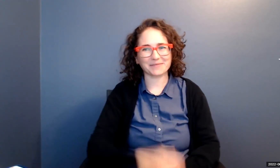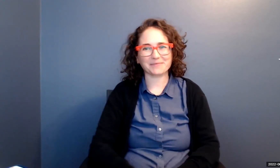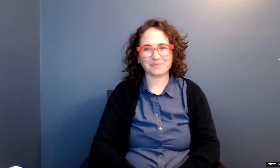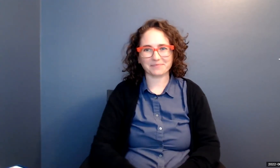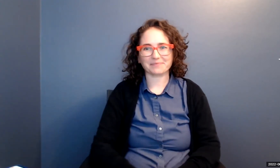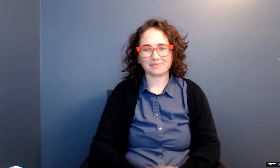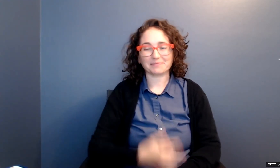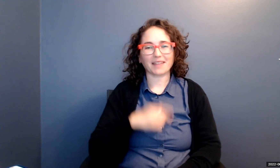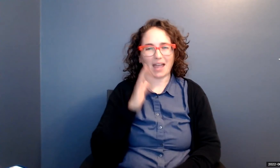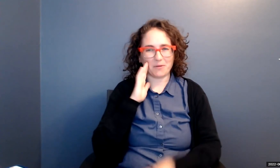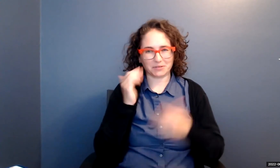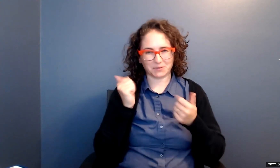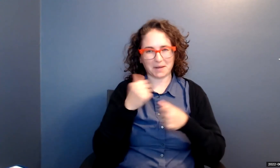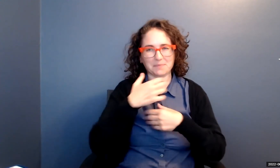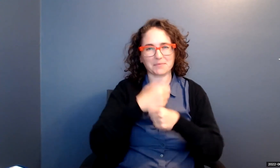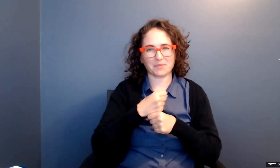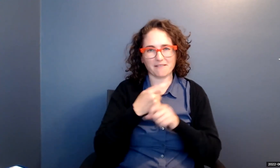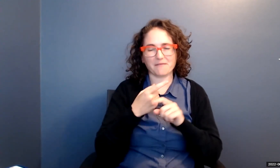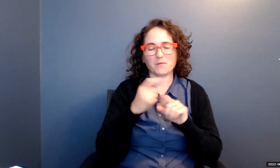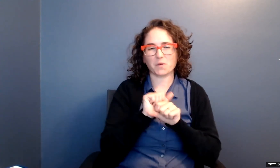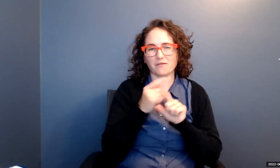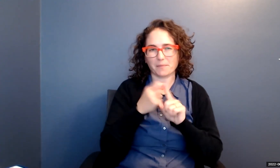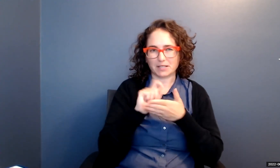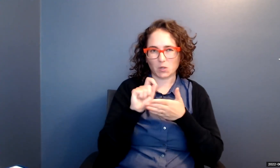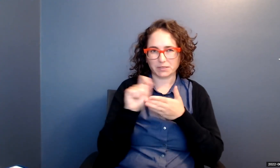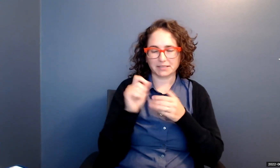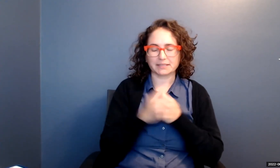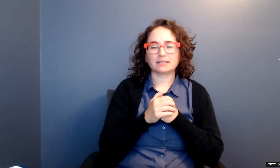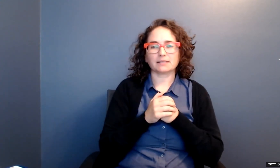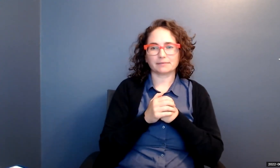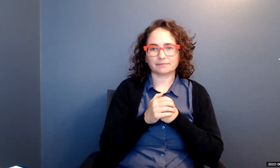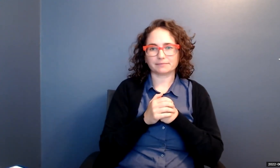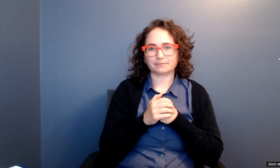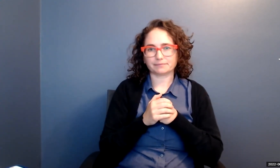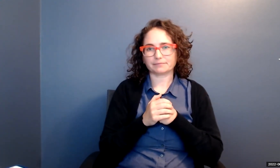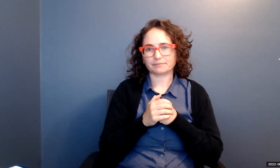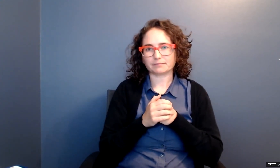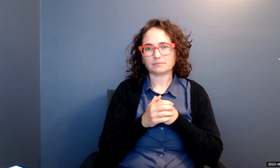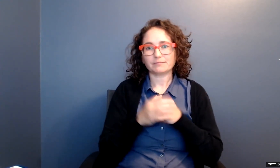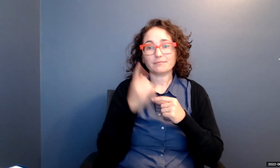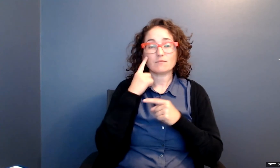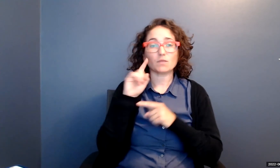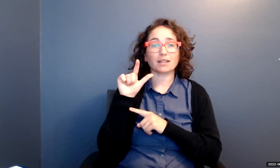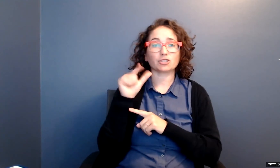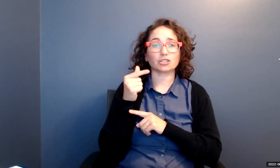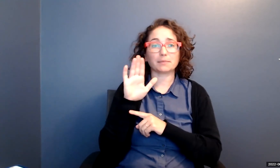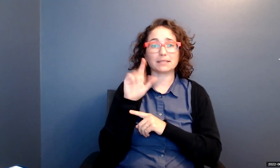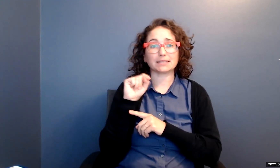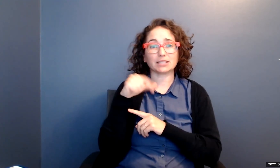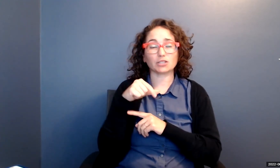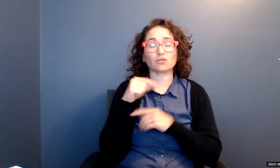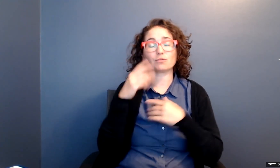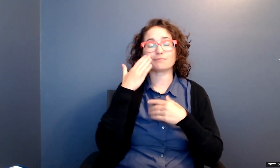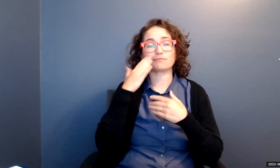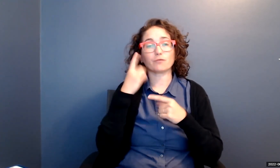and keep it brief and work from my notes. So the California LGBTQ Health and Human Services Network is a network